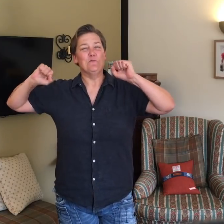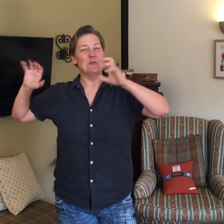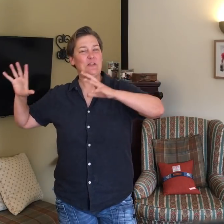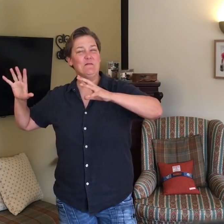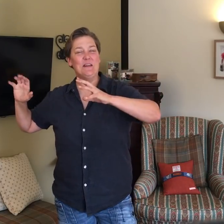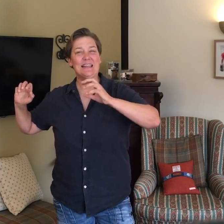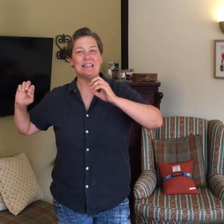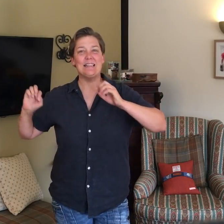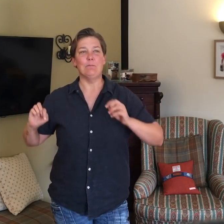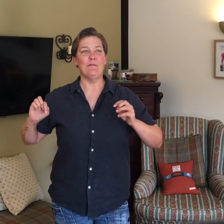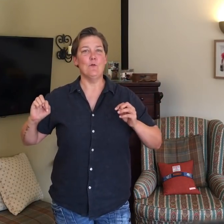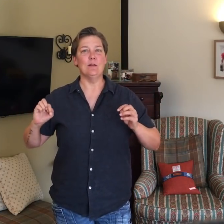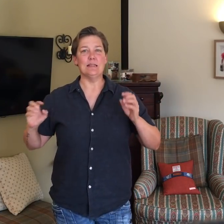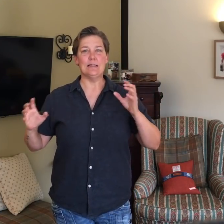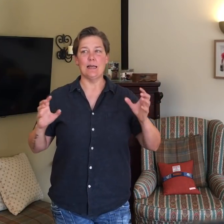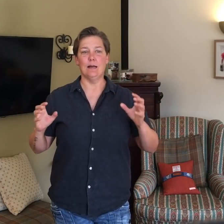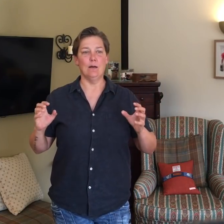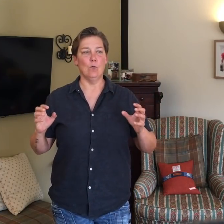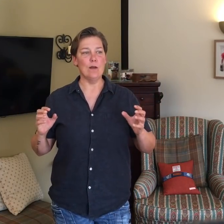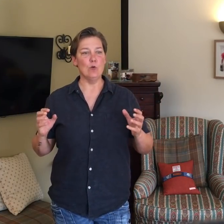watch symphony, as I said before, it's we wouldn't